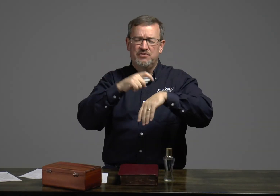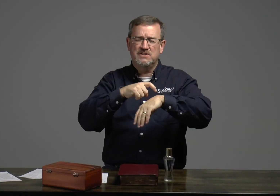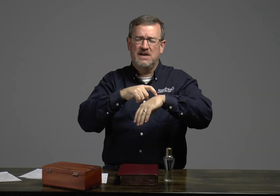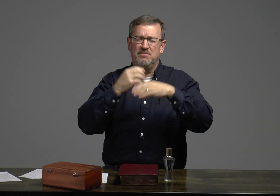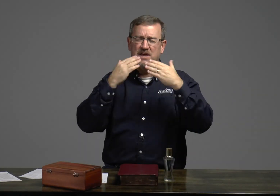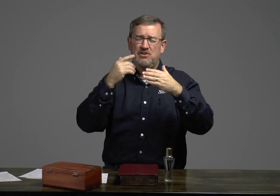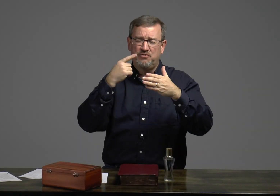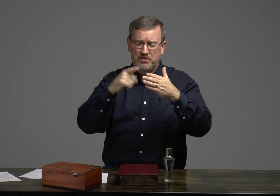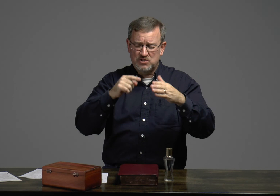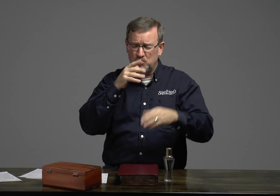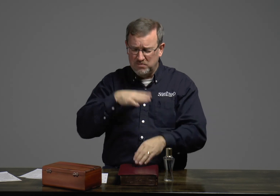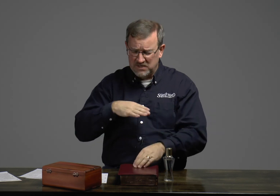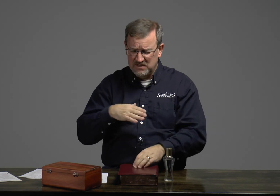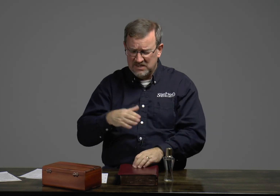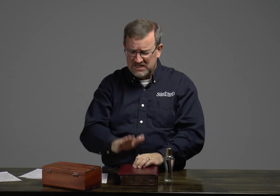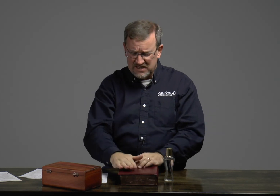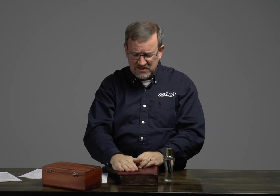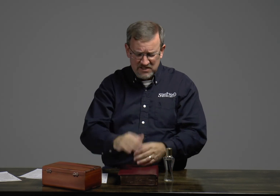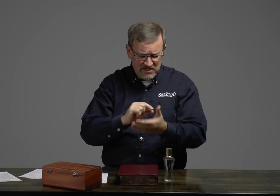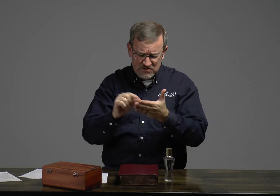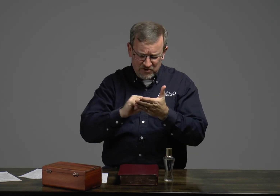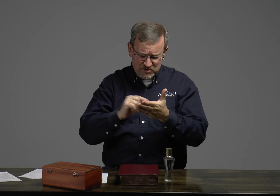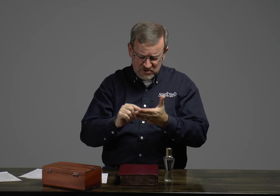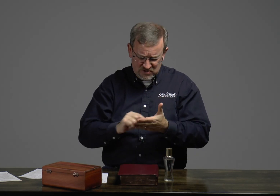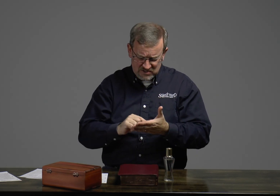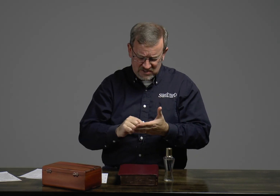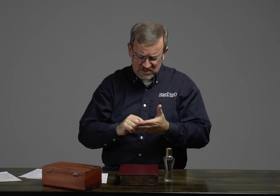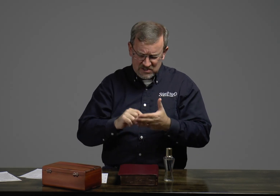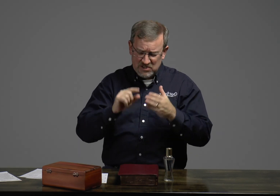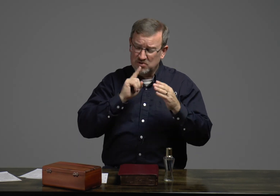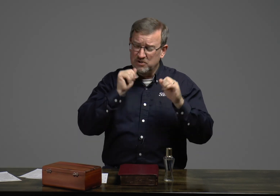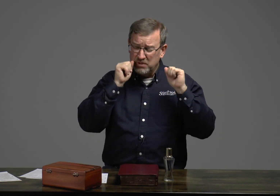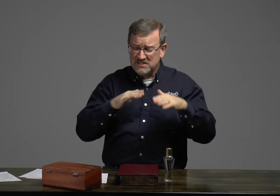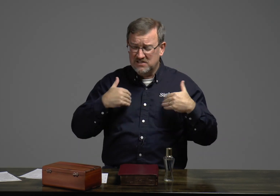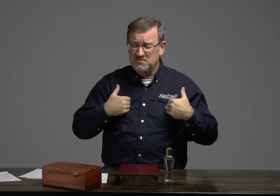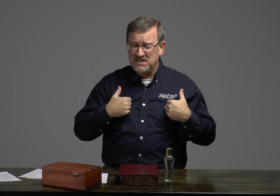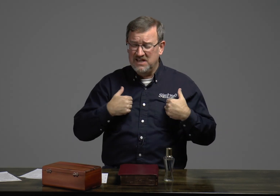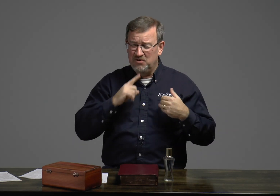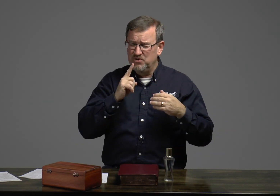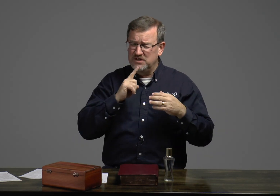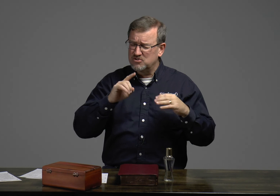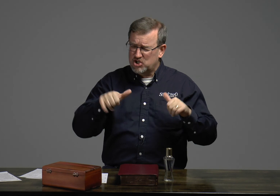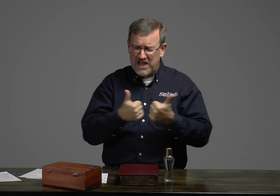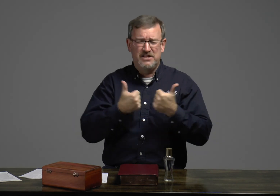the time. Thank you for this woman in these verses. She's a real blessing to me and a real challenge to